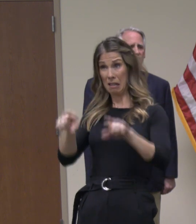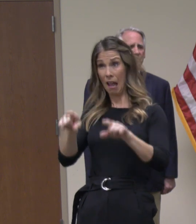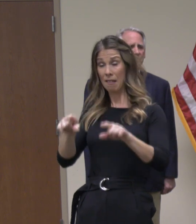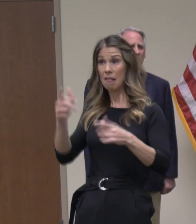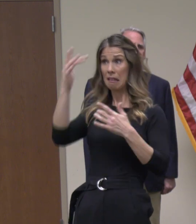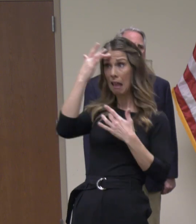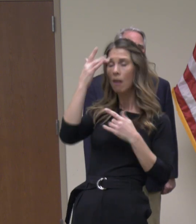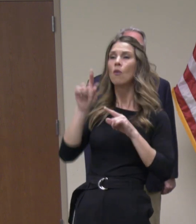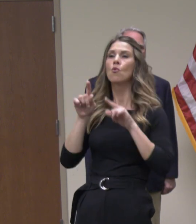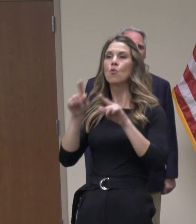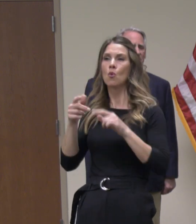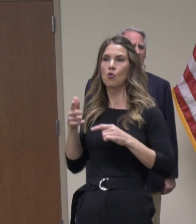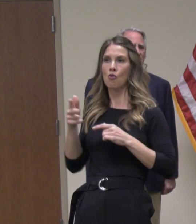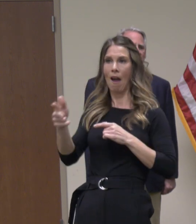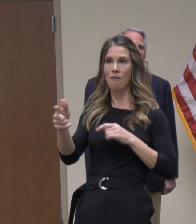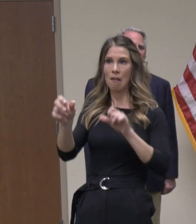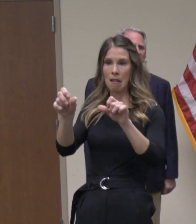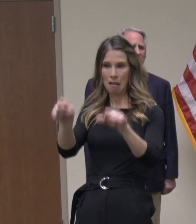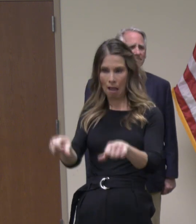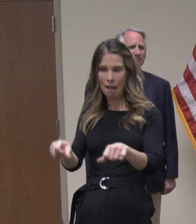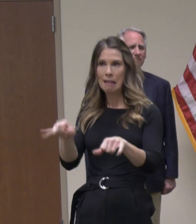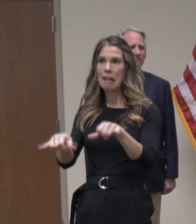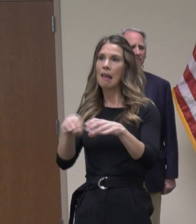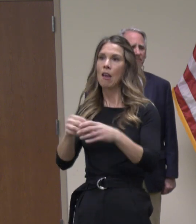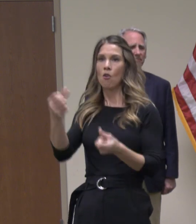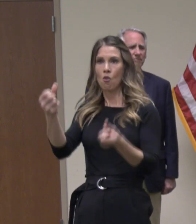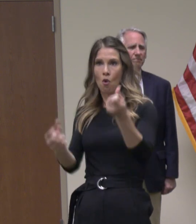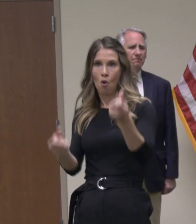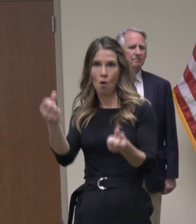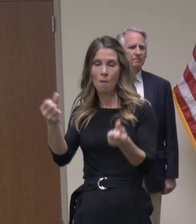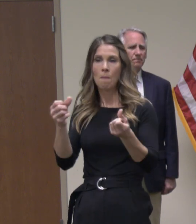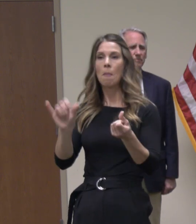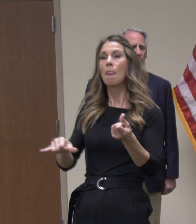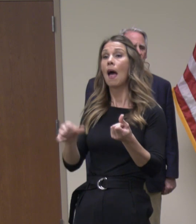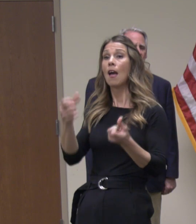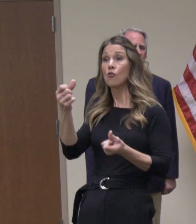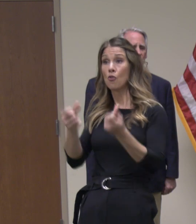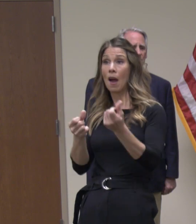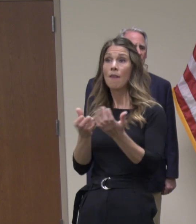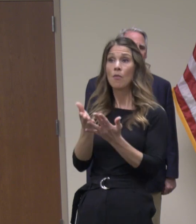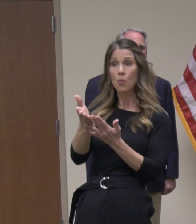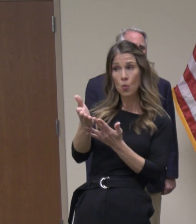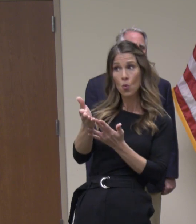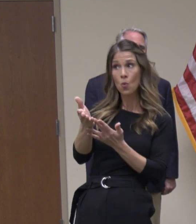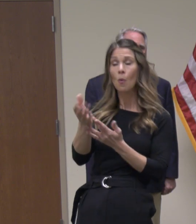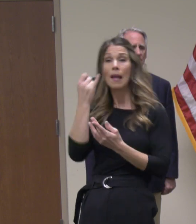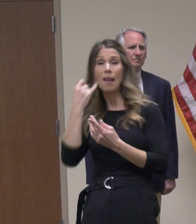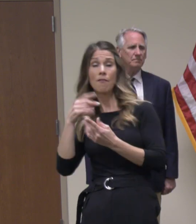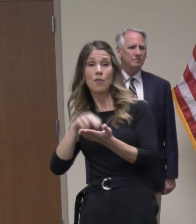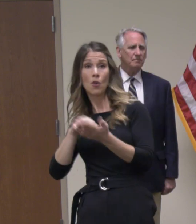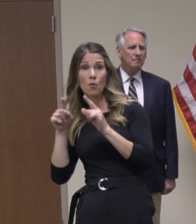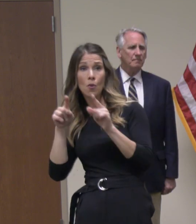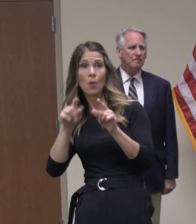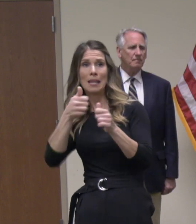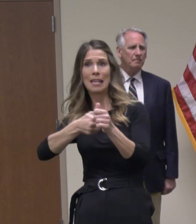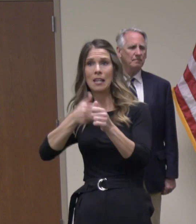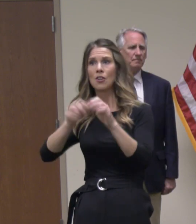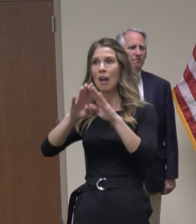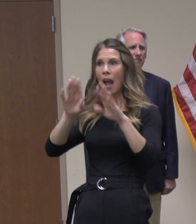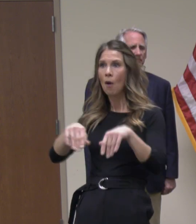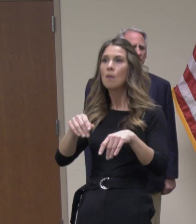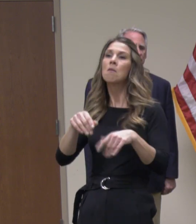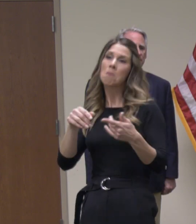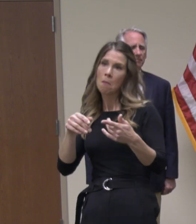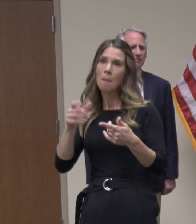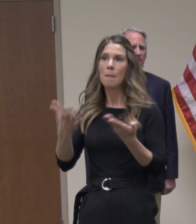that coming to you and offering referral service will ease the need for a drive-through location. But we are working through the